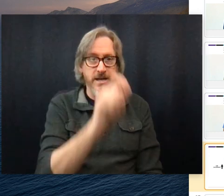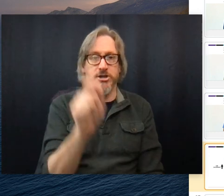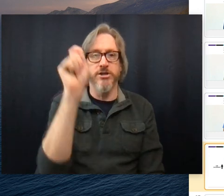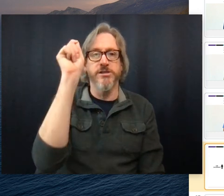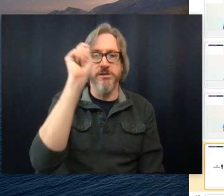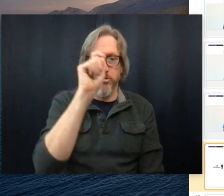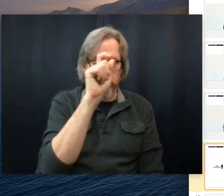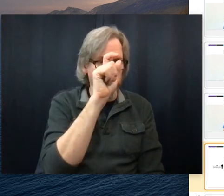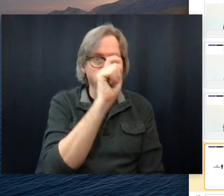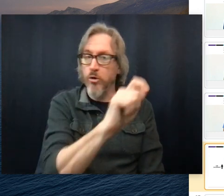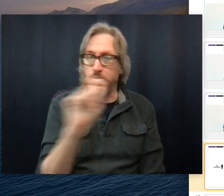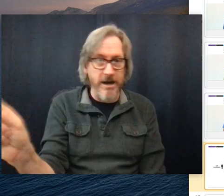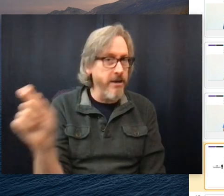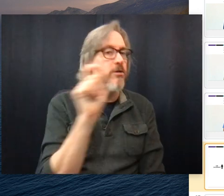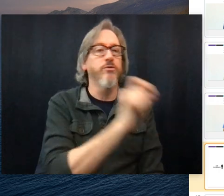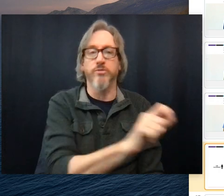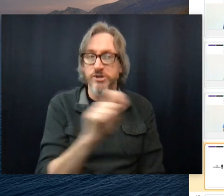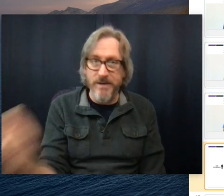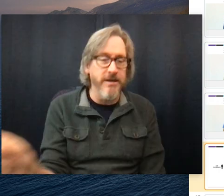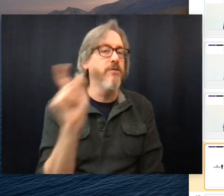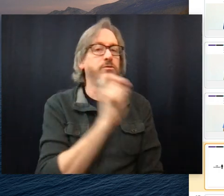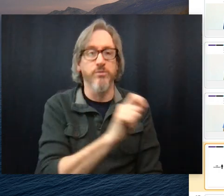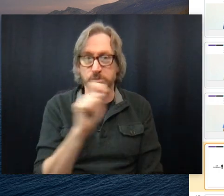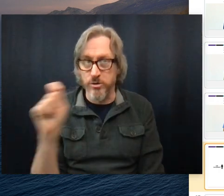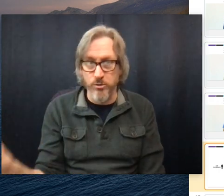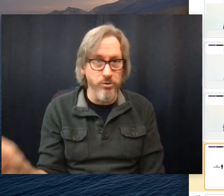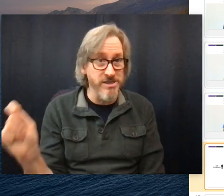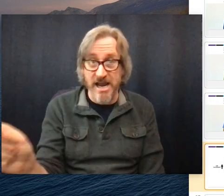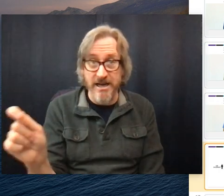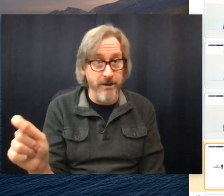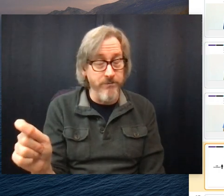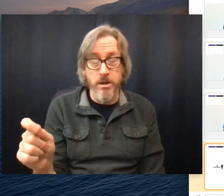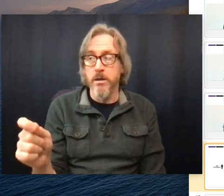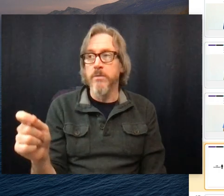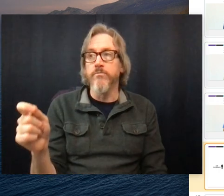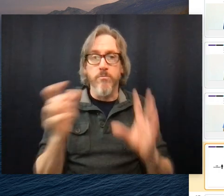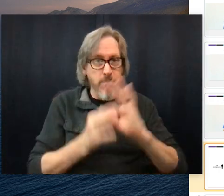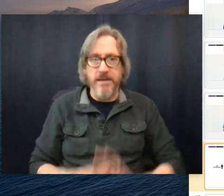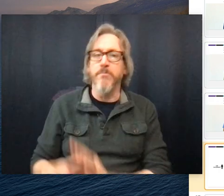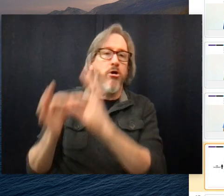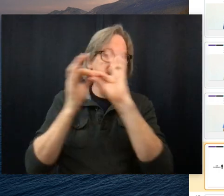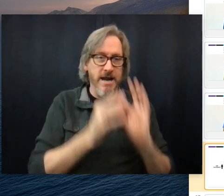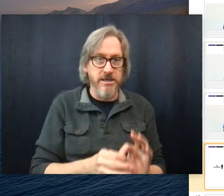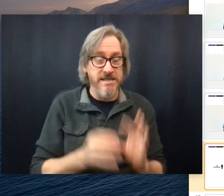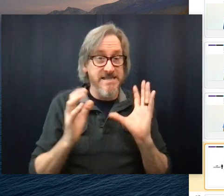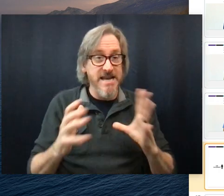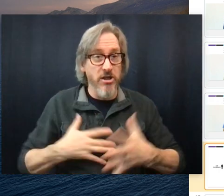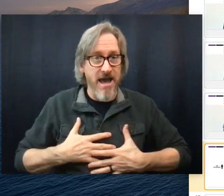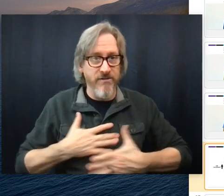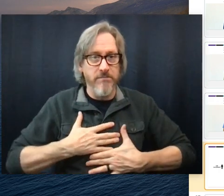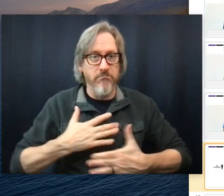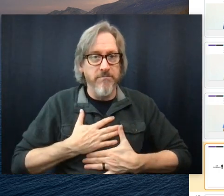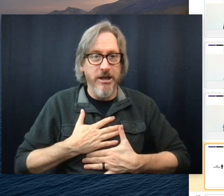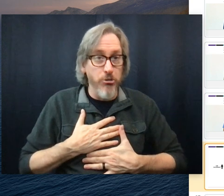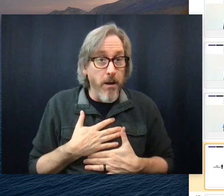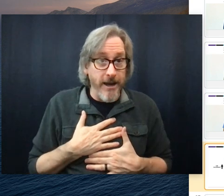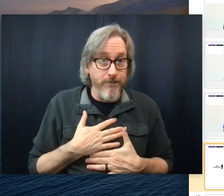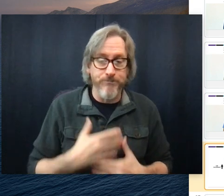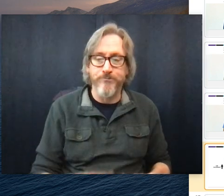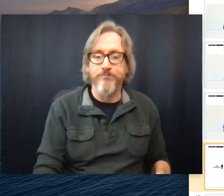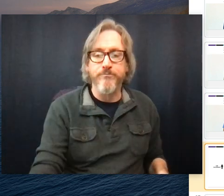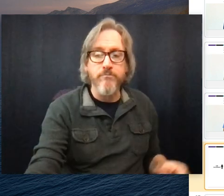those connections through writing, through speaking, through signing. Make them all connect, because then you'll have it in